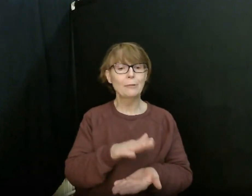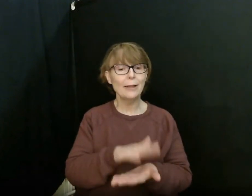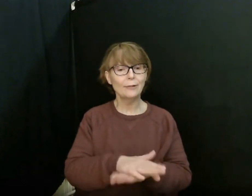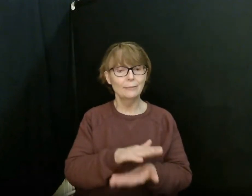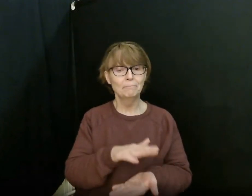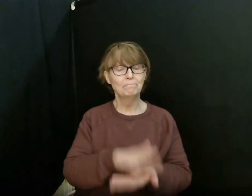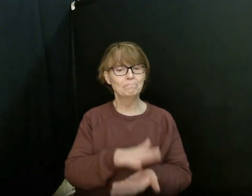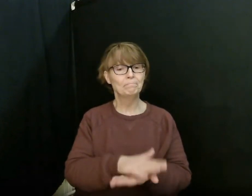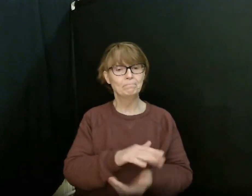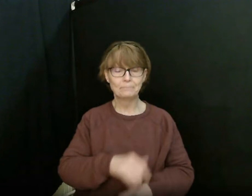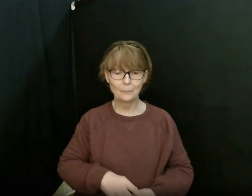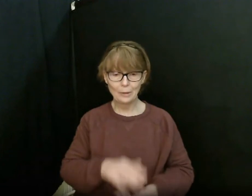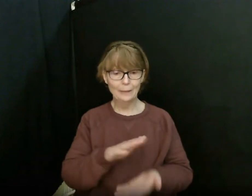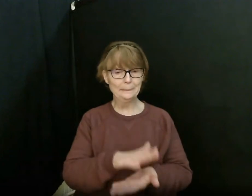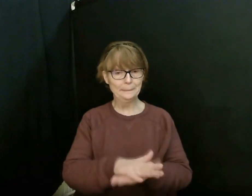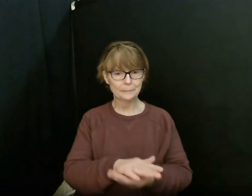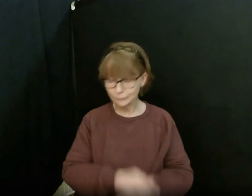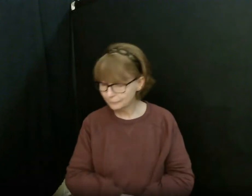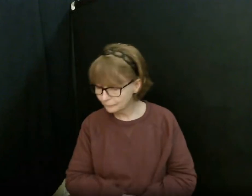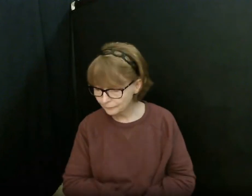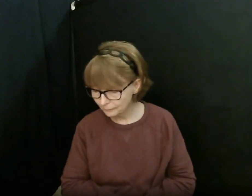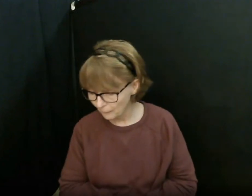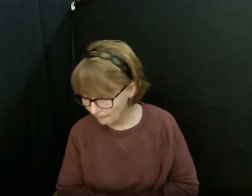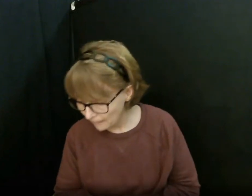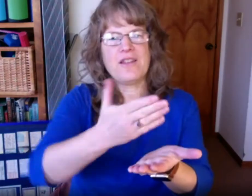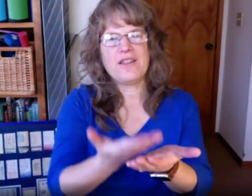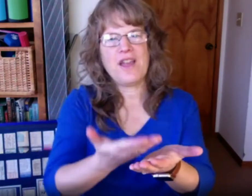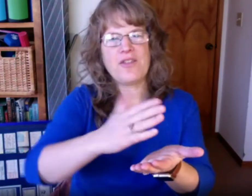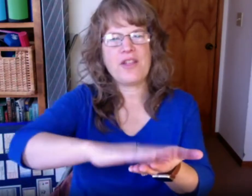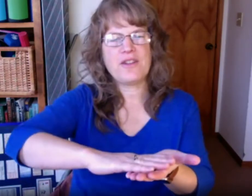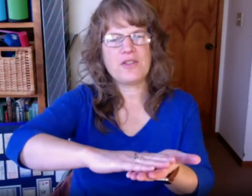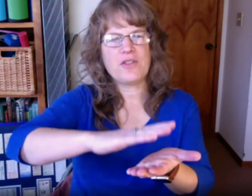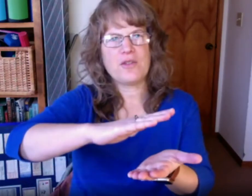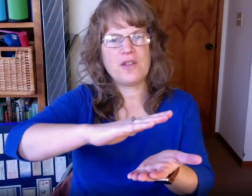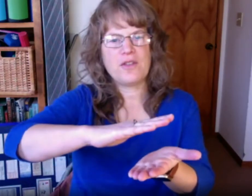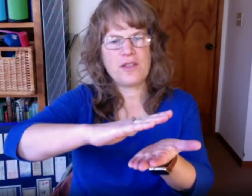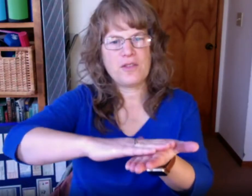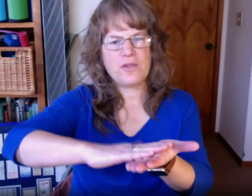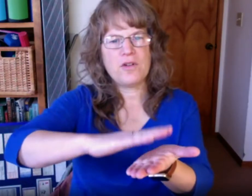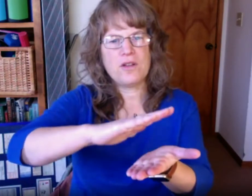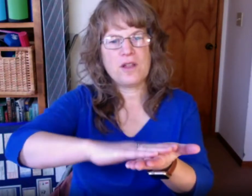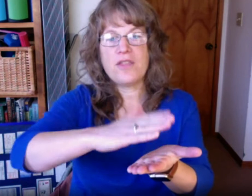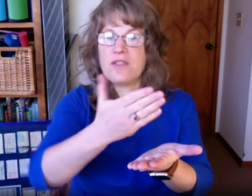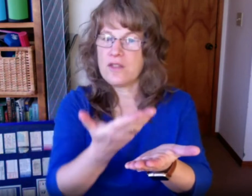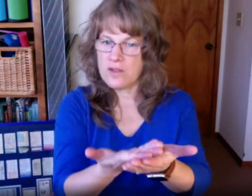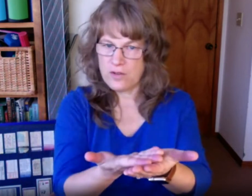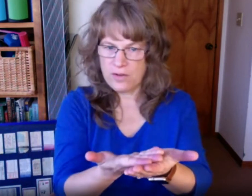class. Got it. And then so that's another. So that school, this cook,